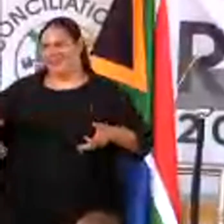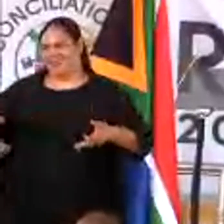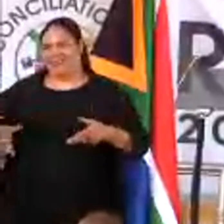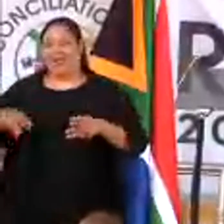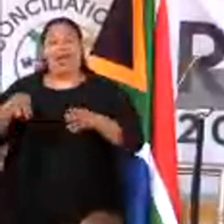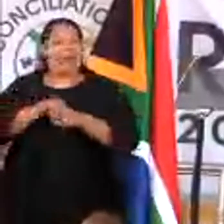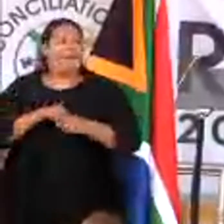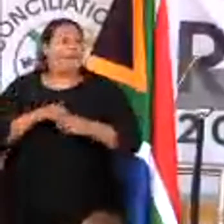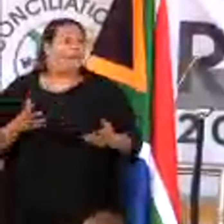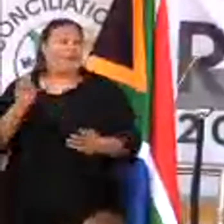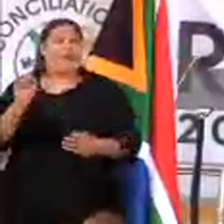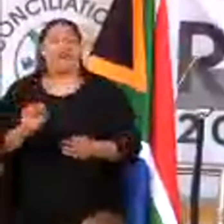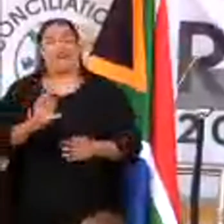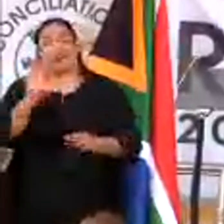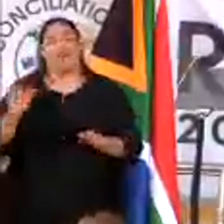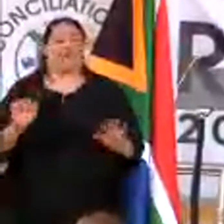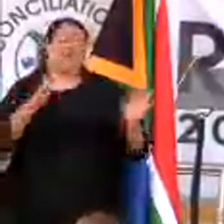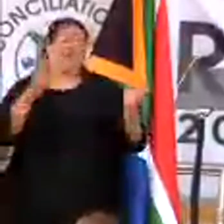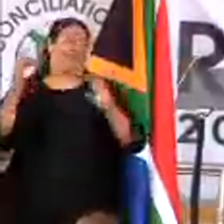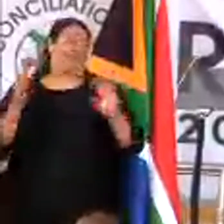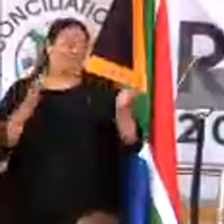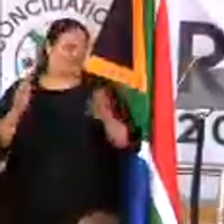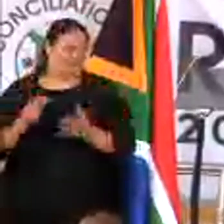in South Africa.